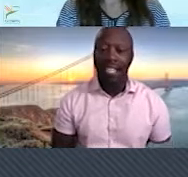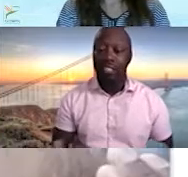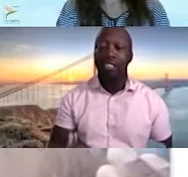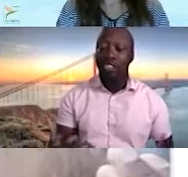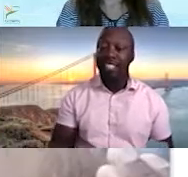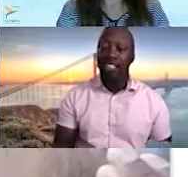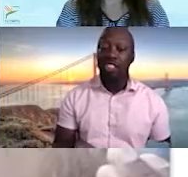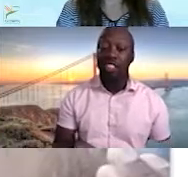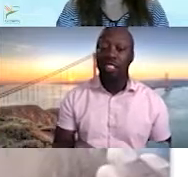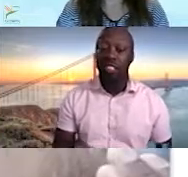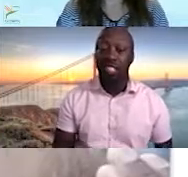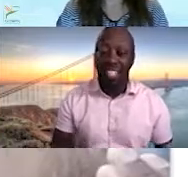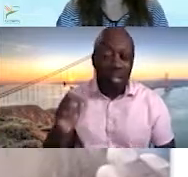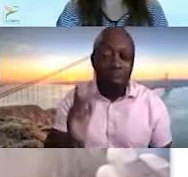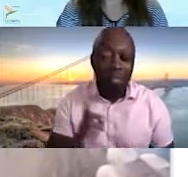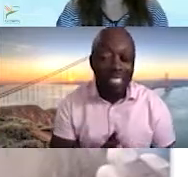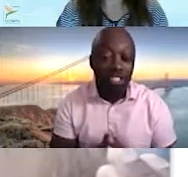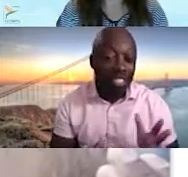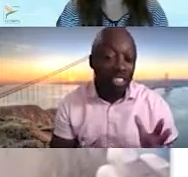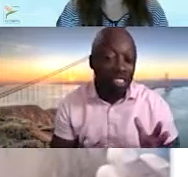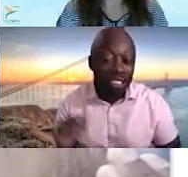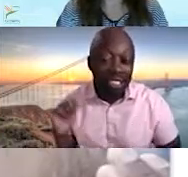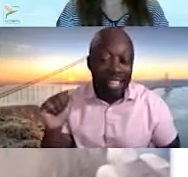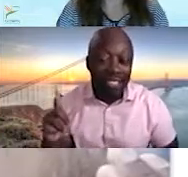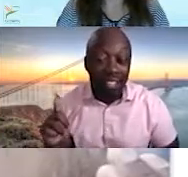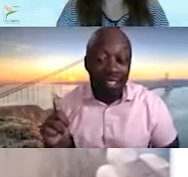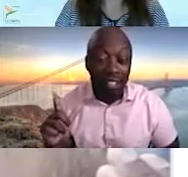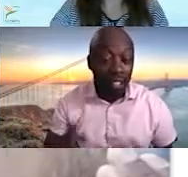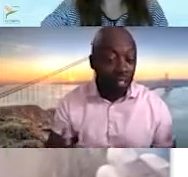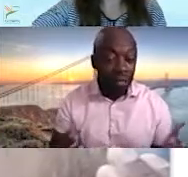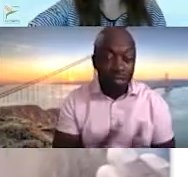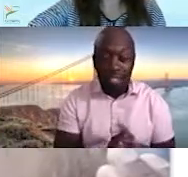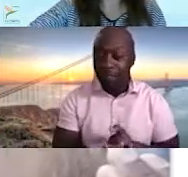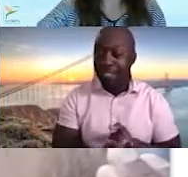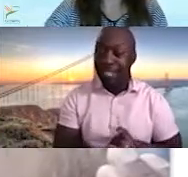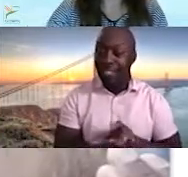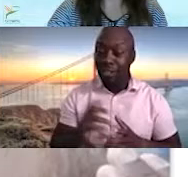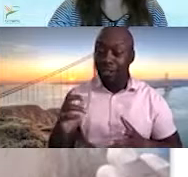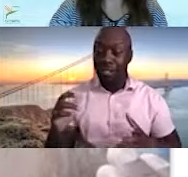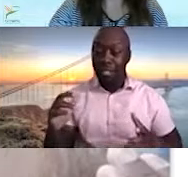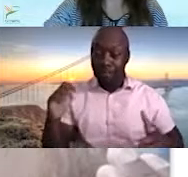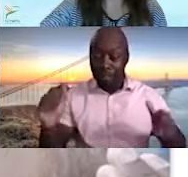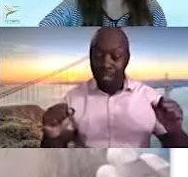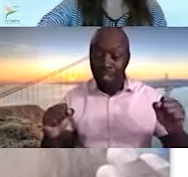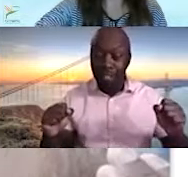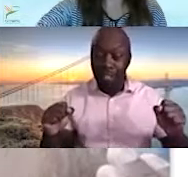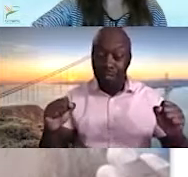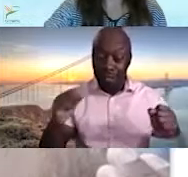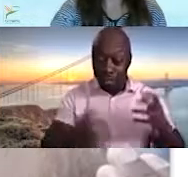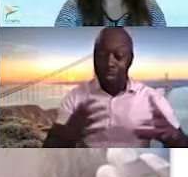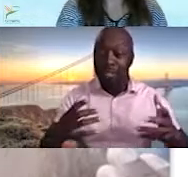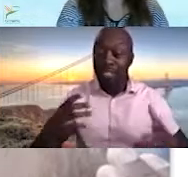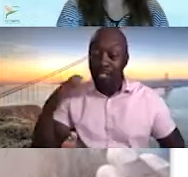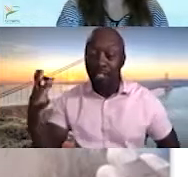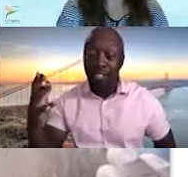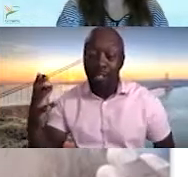And it transitions, a lot of people think it transitions into ASL. Oh, I'm signing, so maybe I'm doing